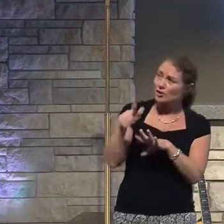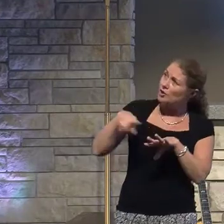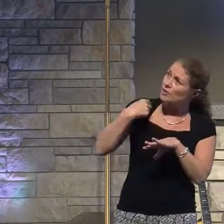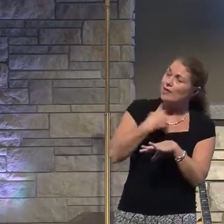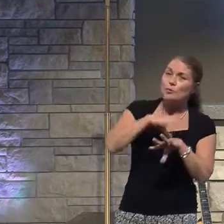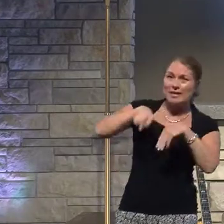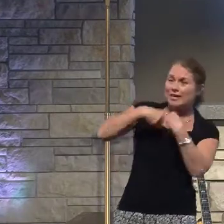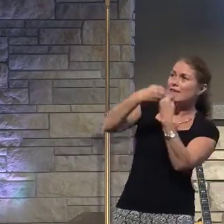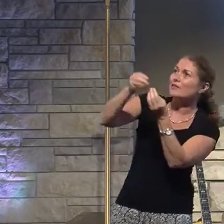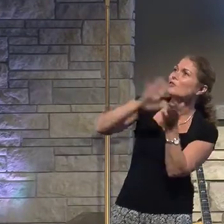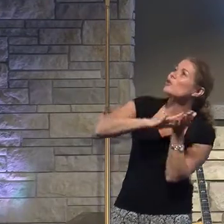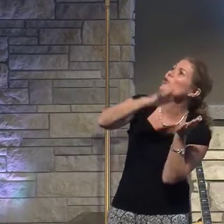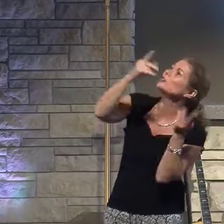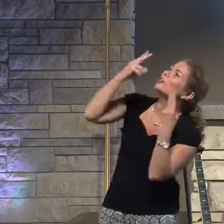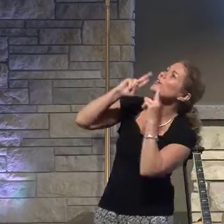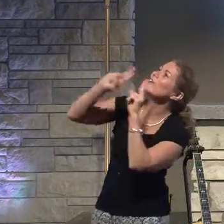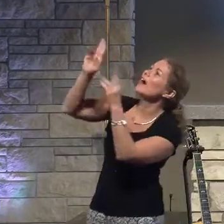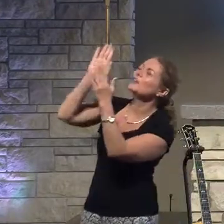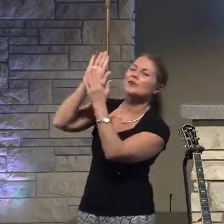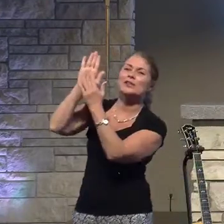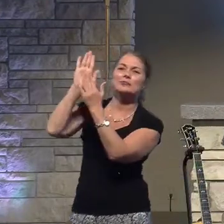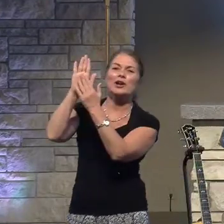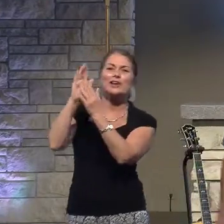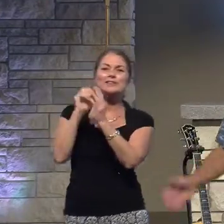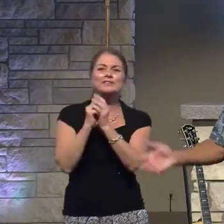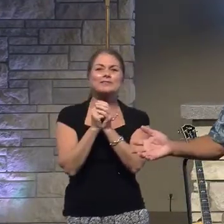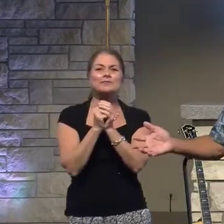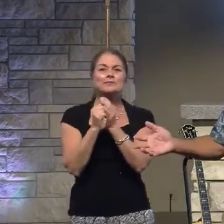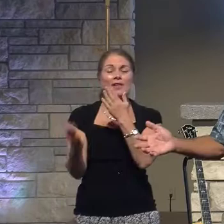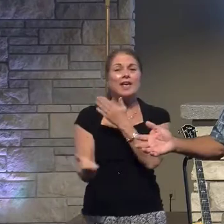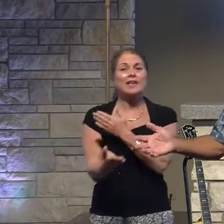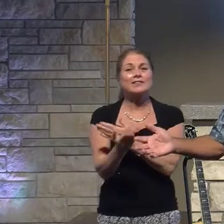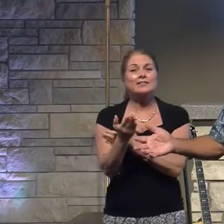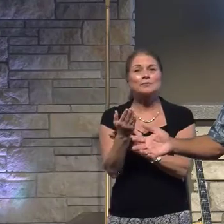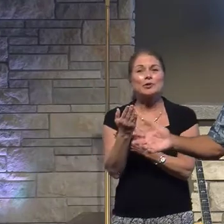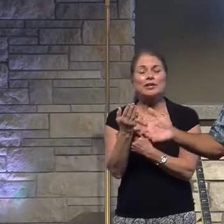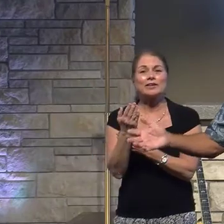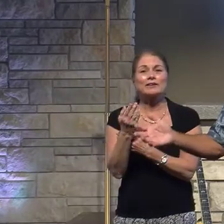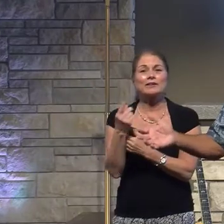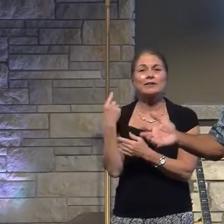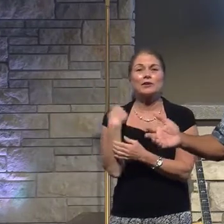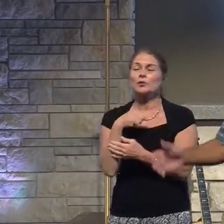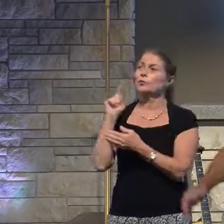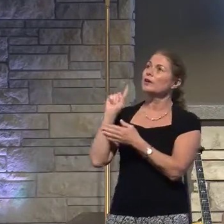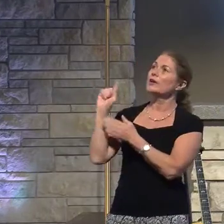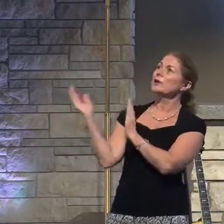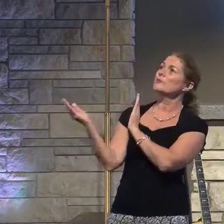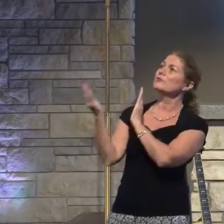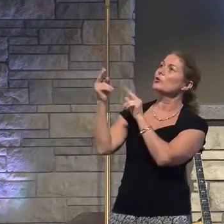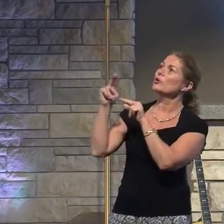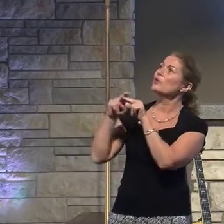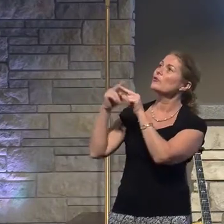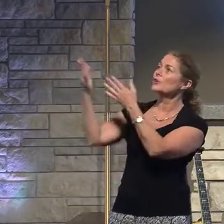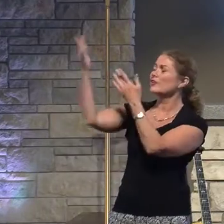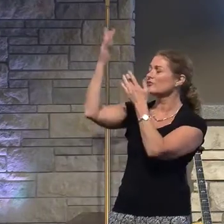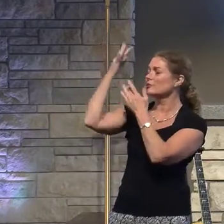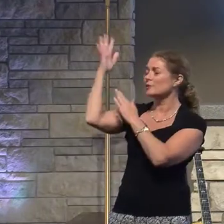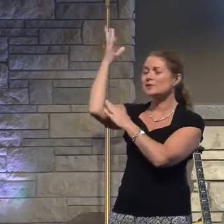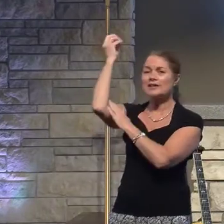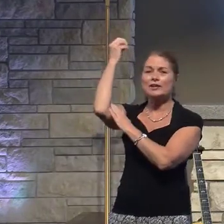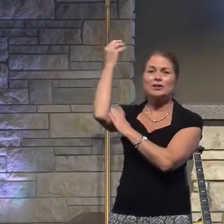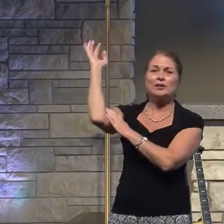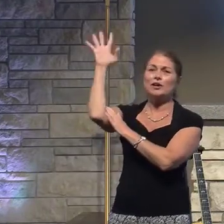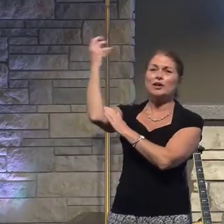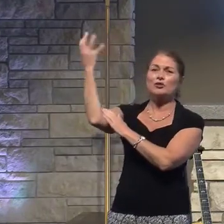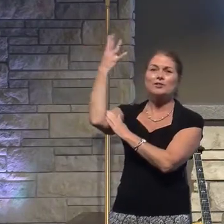glory, the honor, and the praise. And this morning, we come before your throne of mercy and grace. And